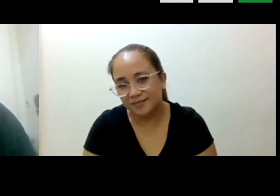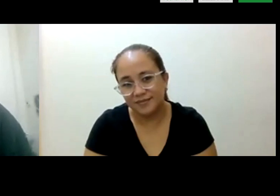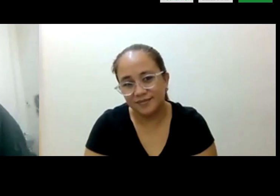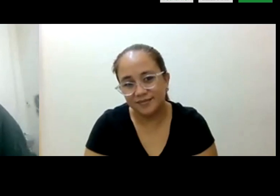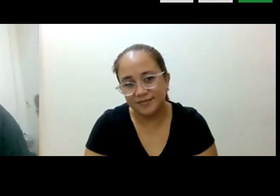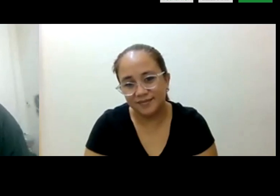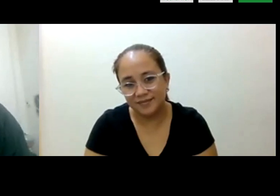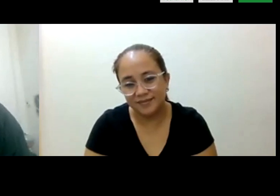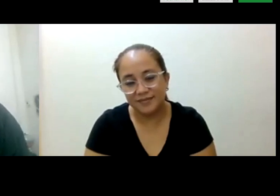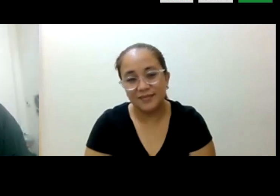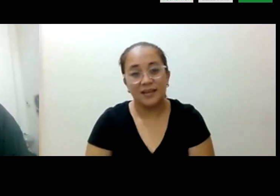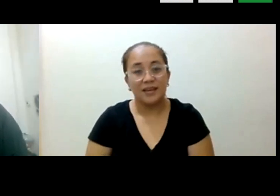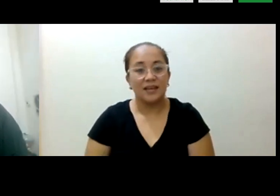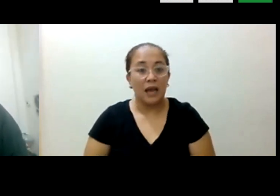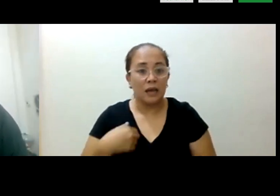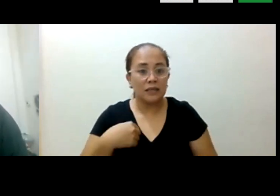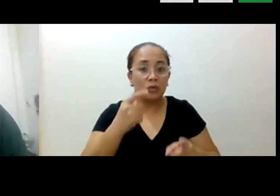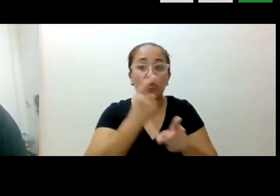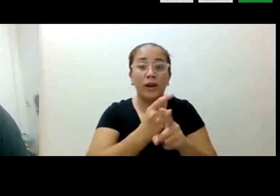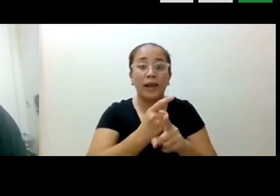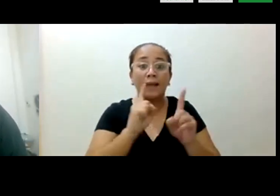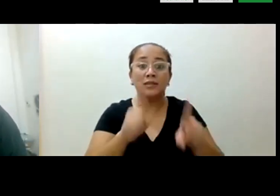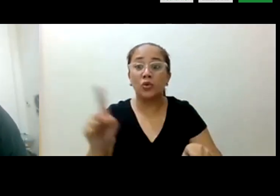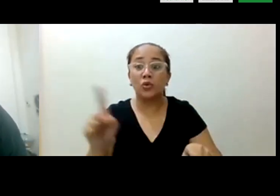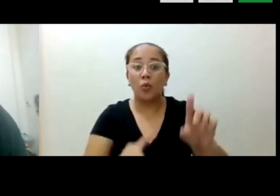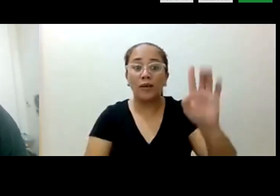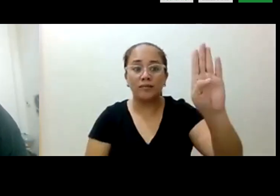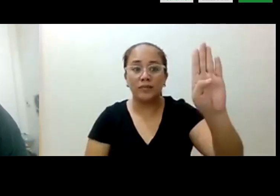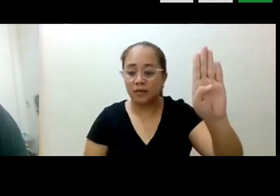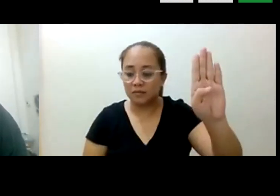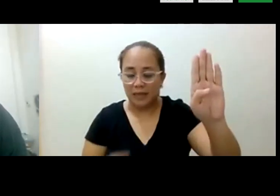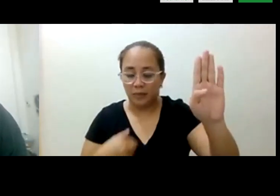So I believe the correct answer is B. Let me check again.